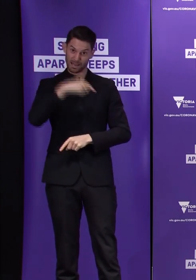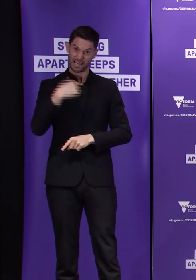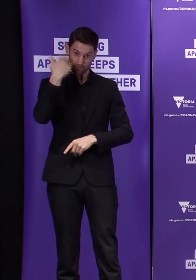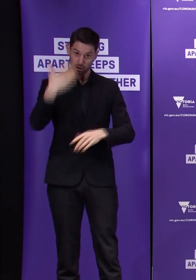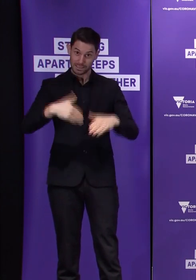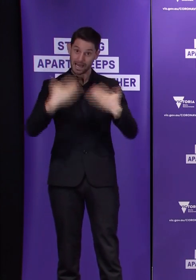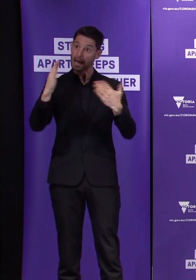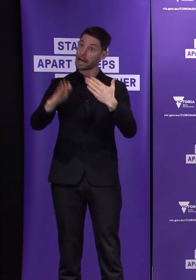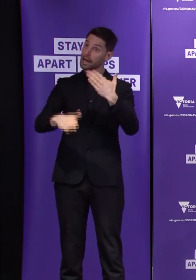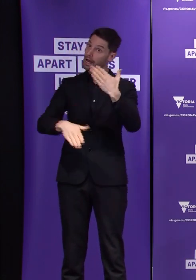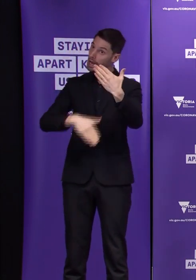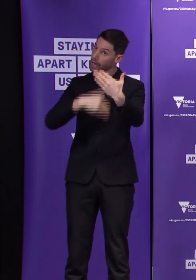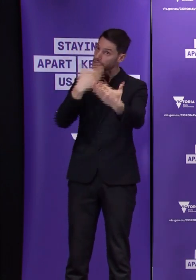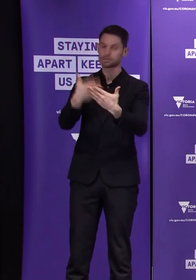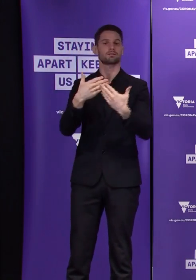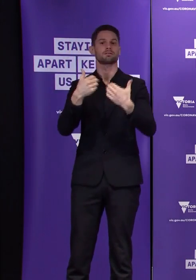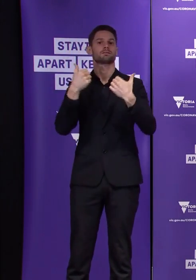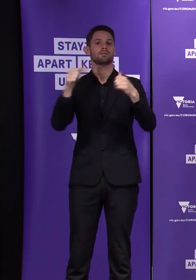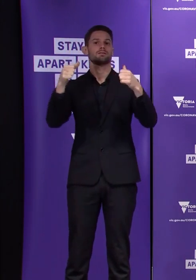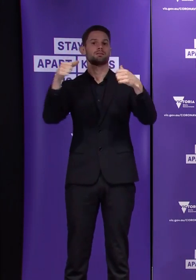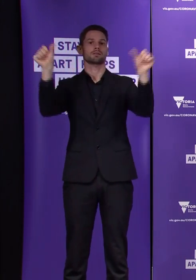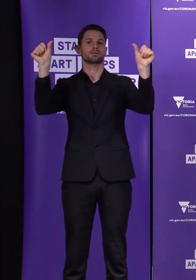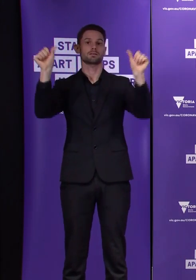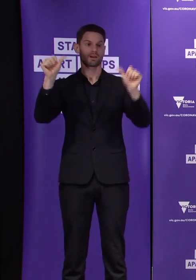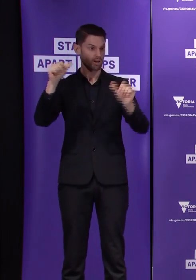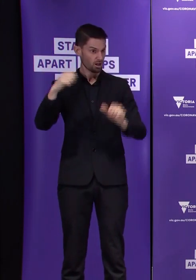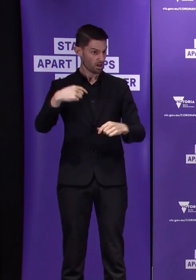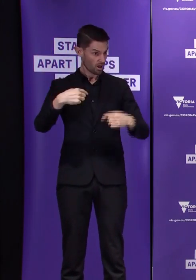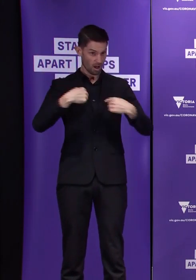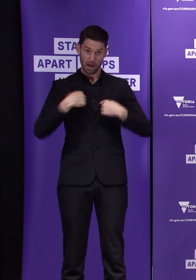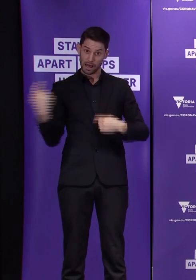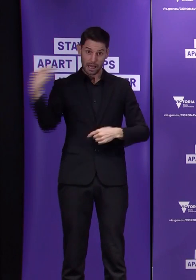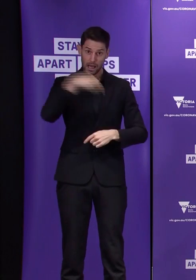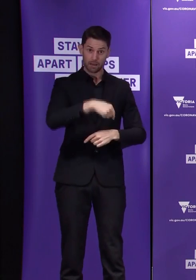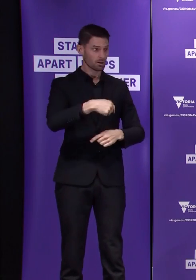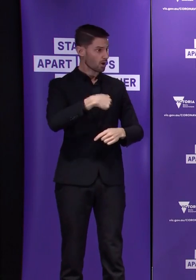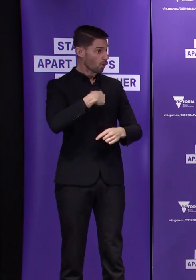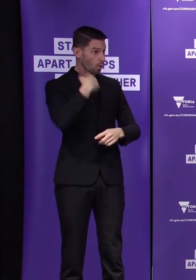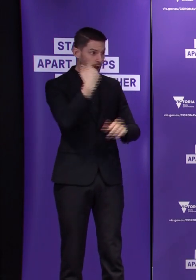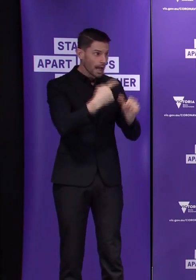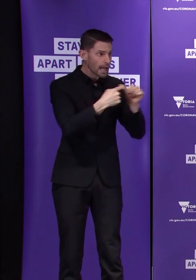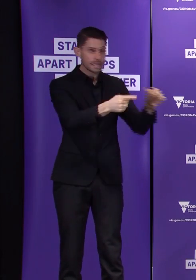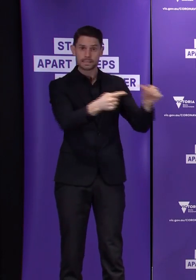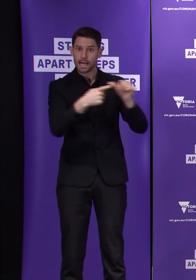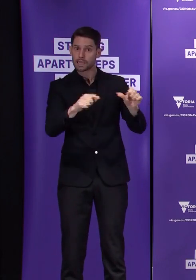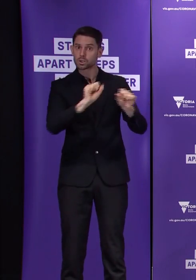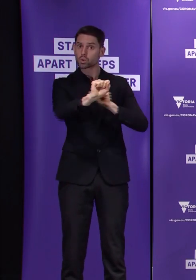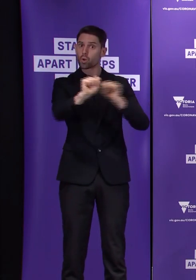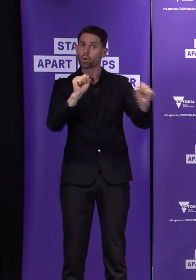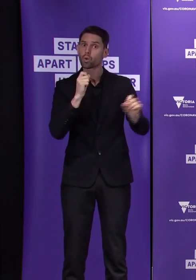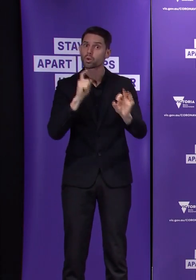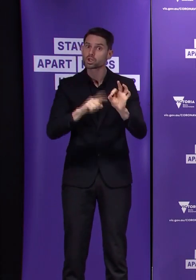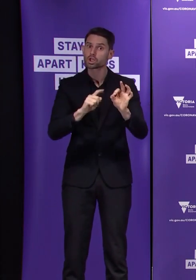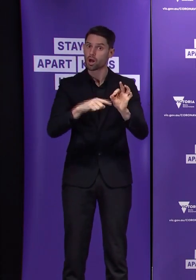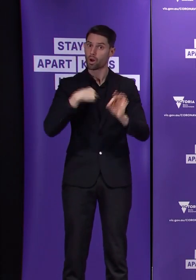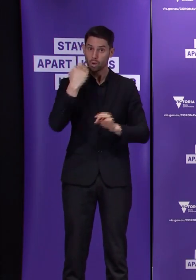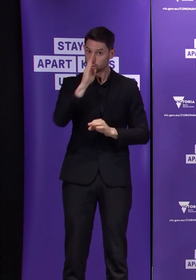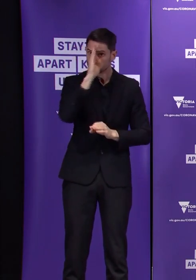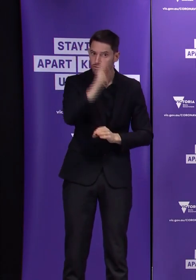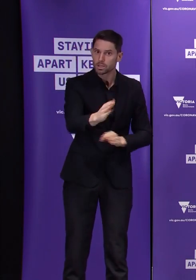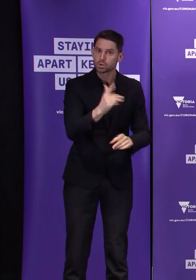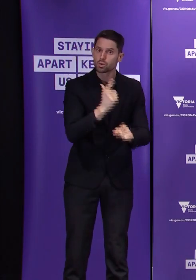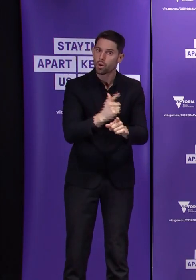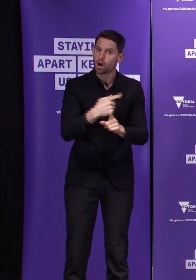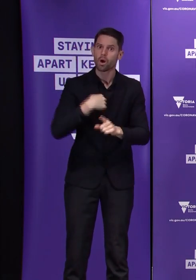I hope that I answer questions as frankly and as honestly and as politely as I can. But whilst